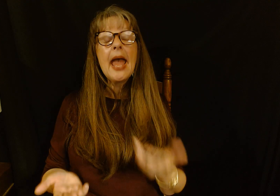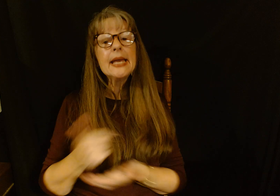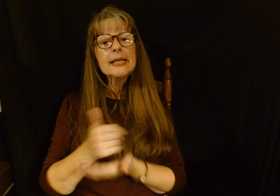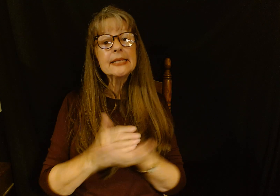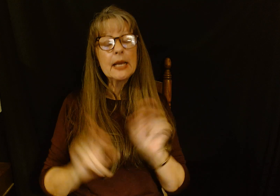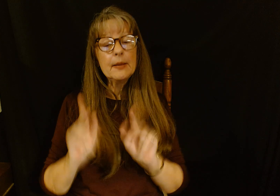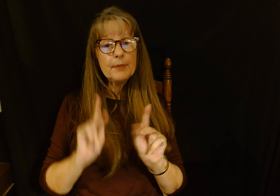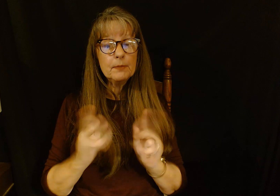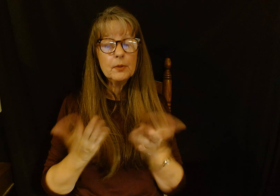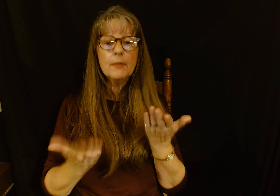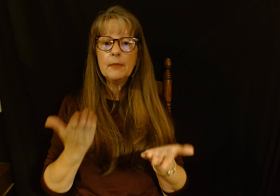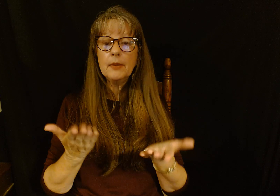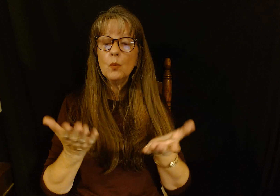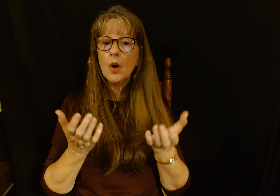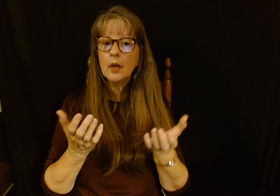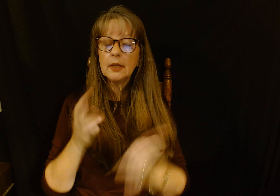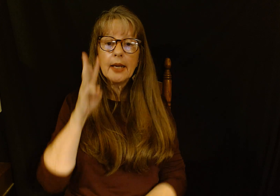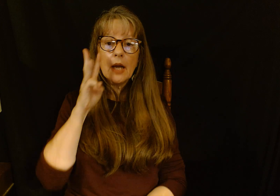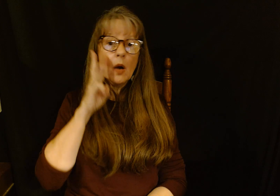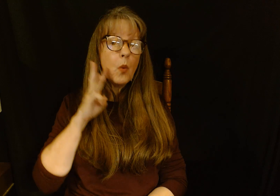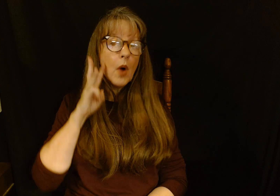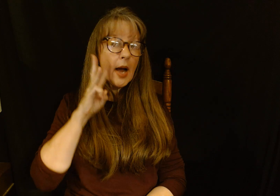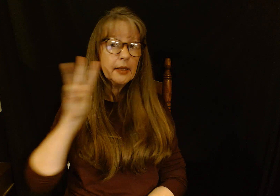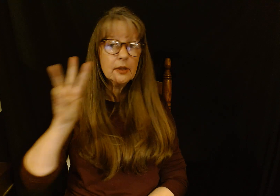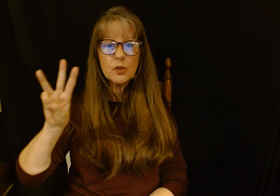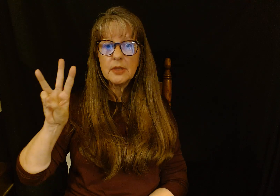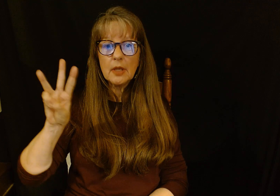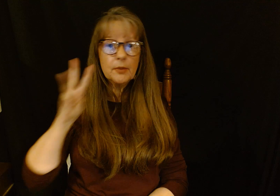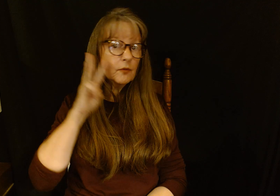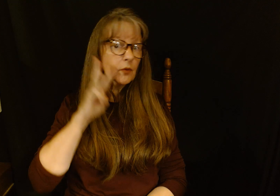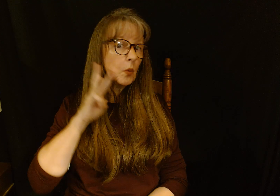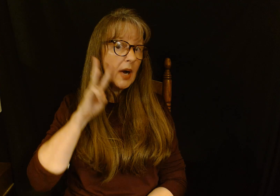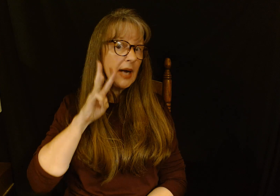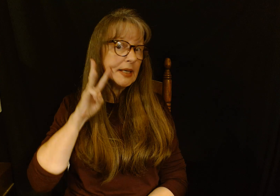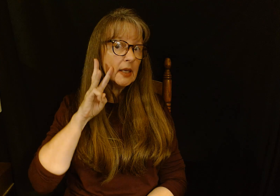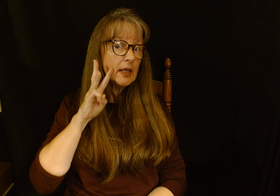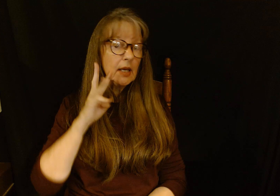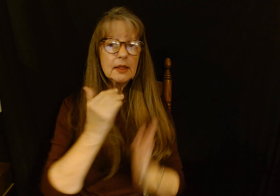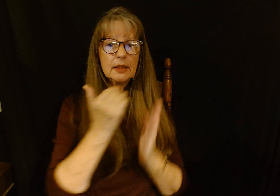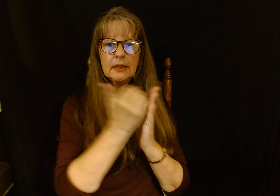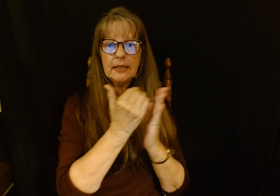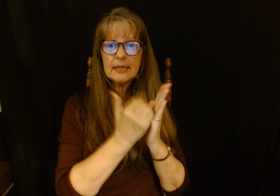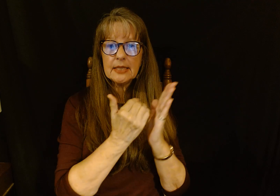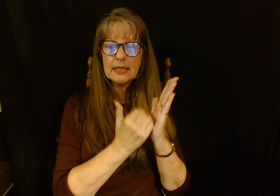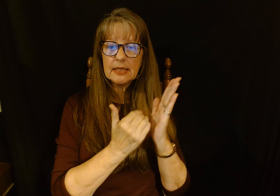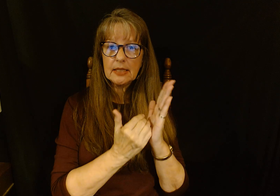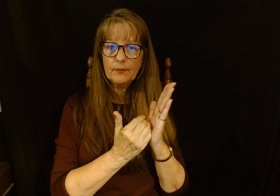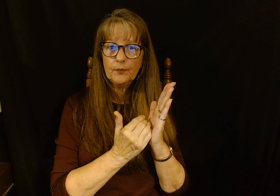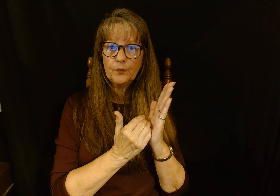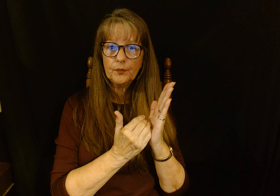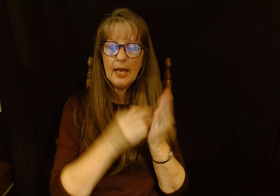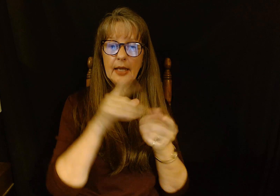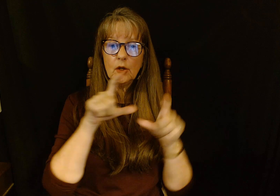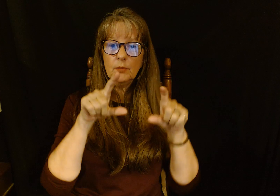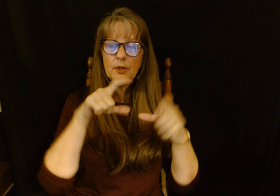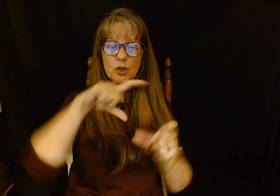And some people maybe want like a wine, so a W for wine list. And it could be just